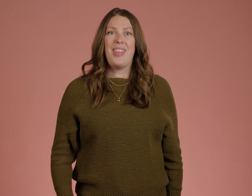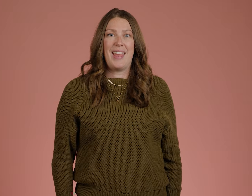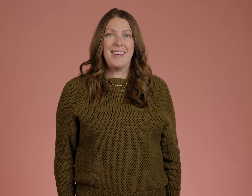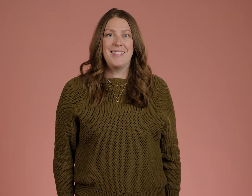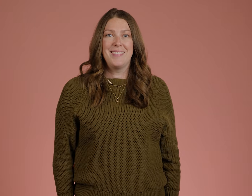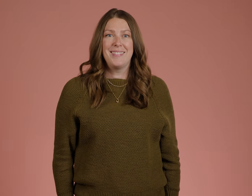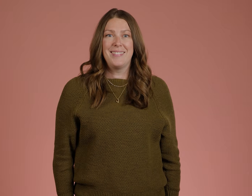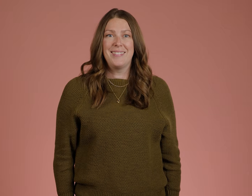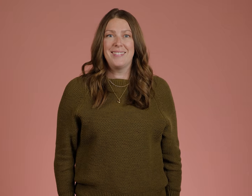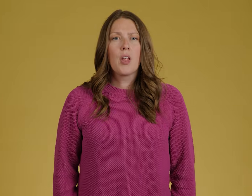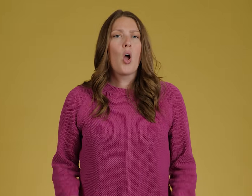Thin.